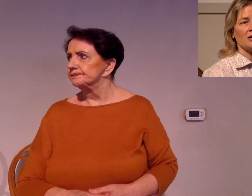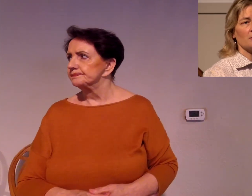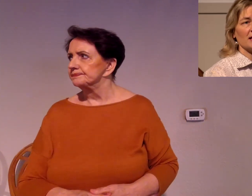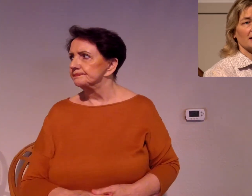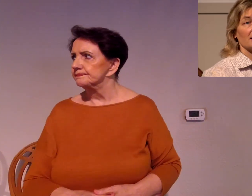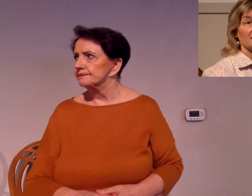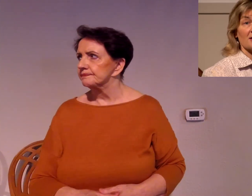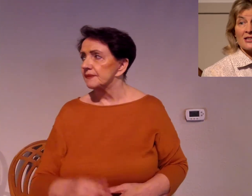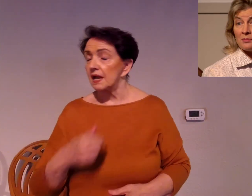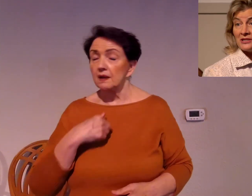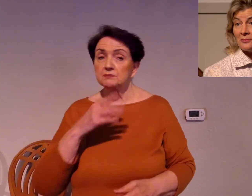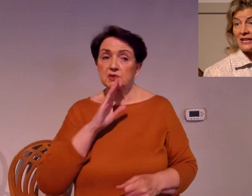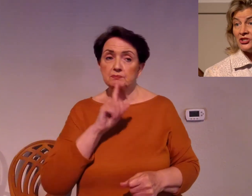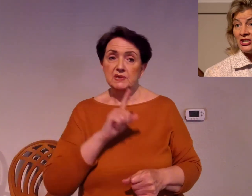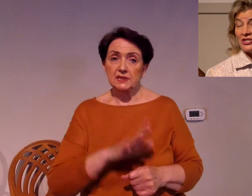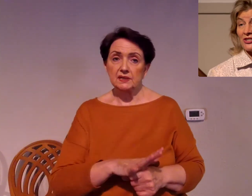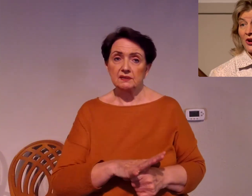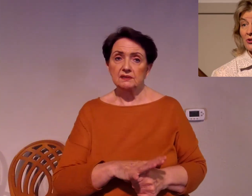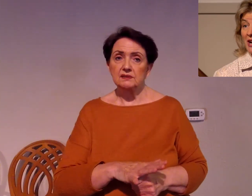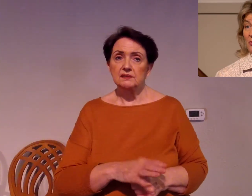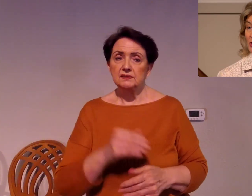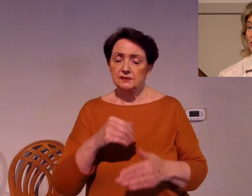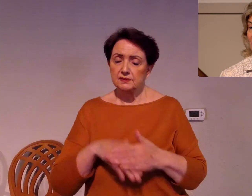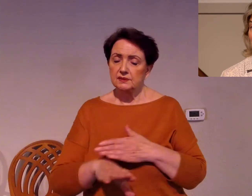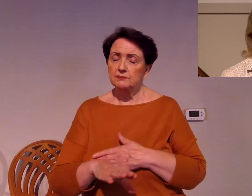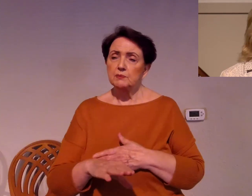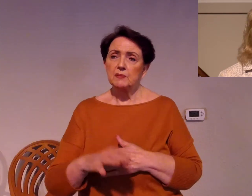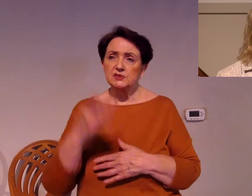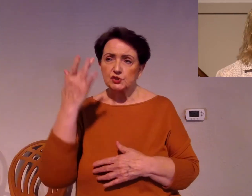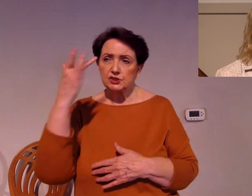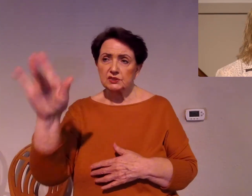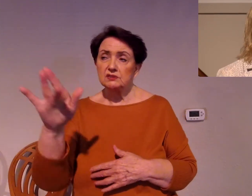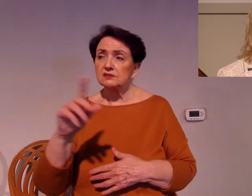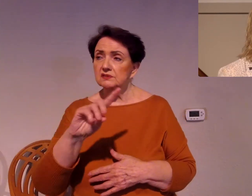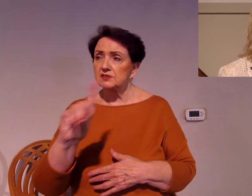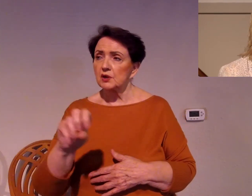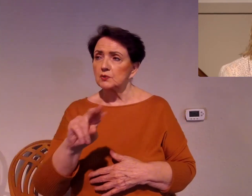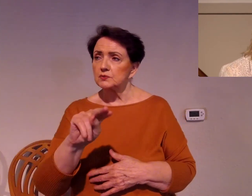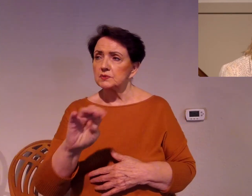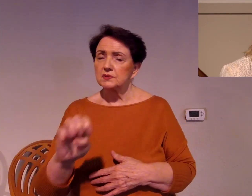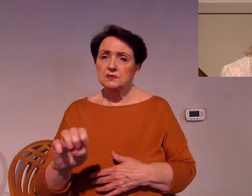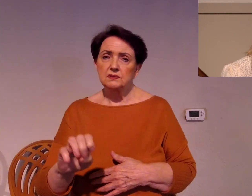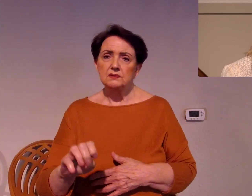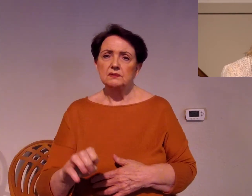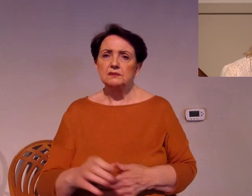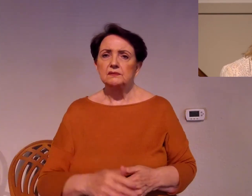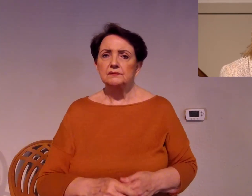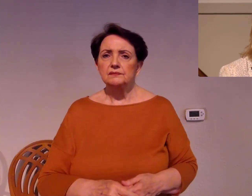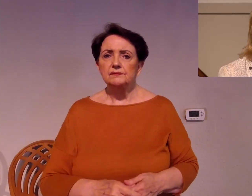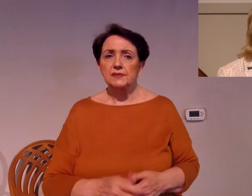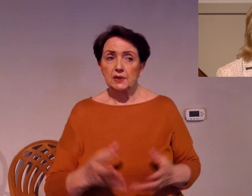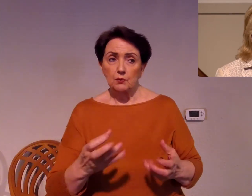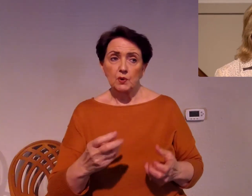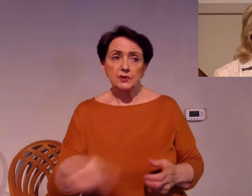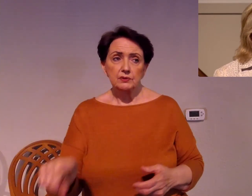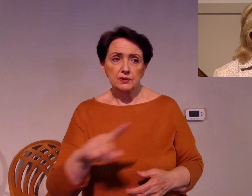So I'm committing to step into my genius zone, and I want you to commit and step into yours with me.